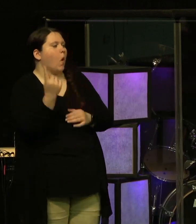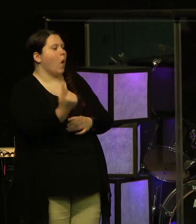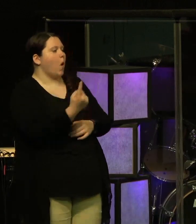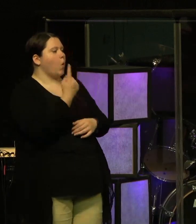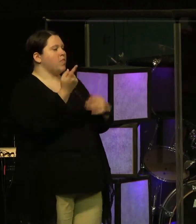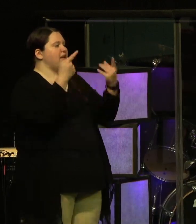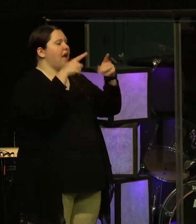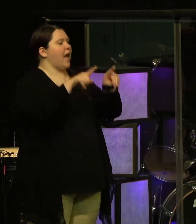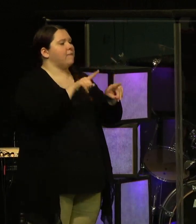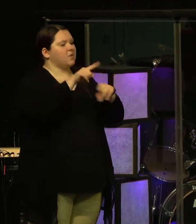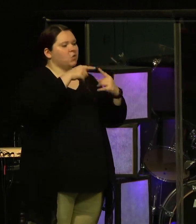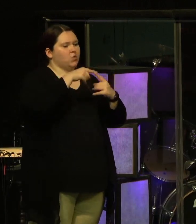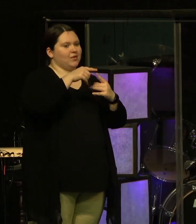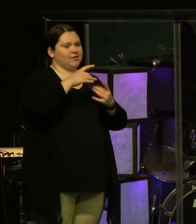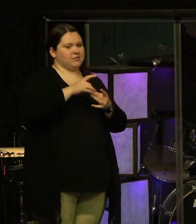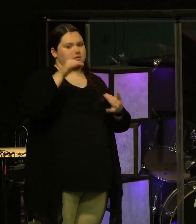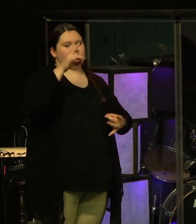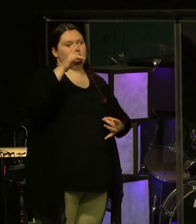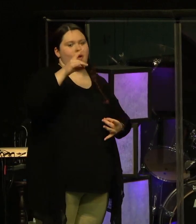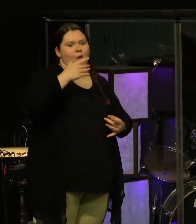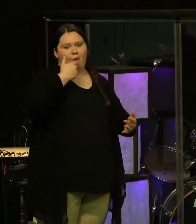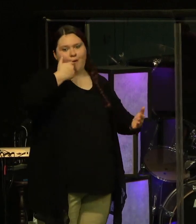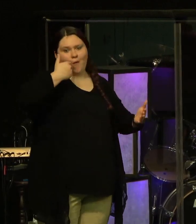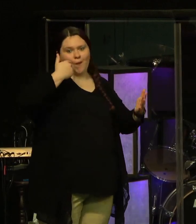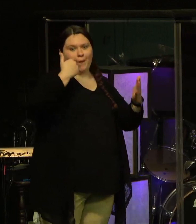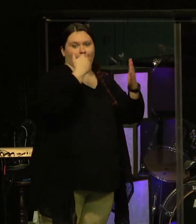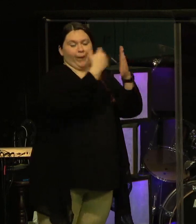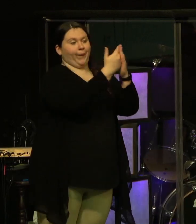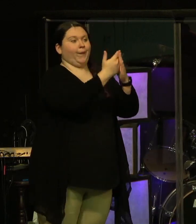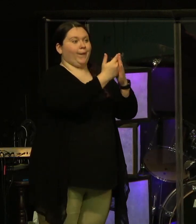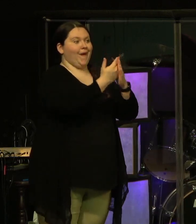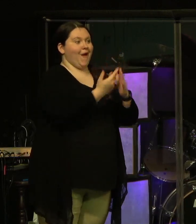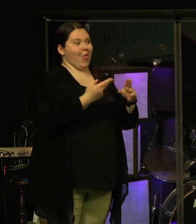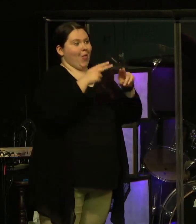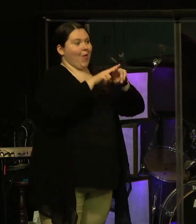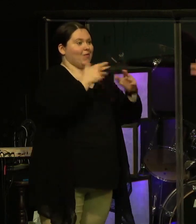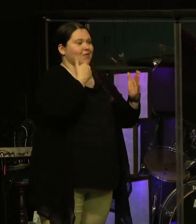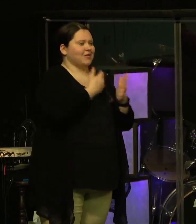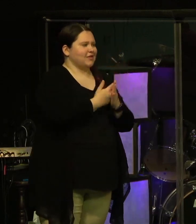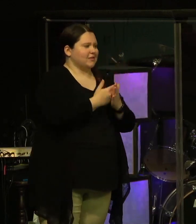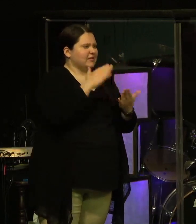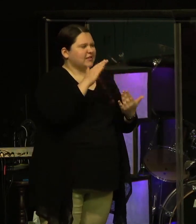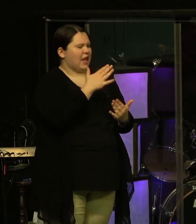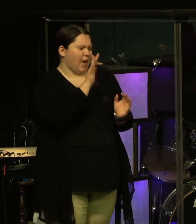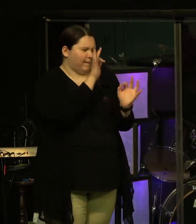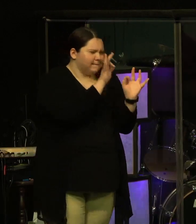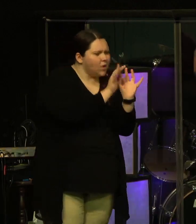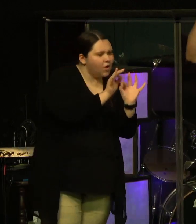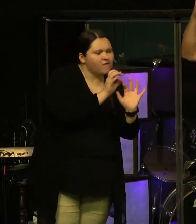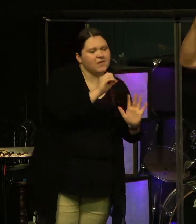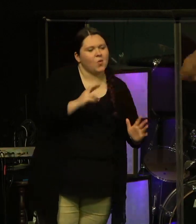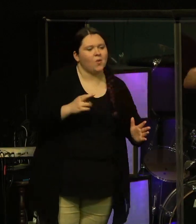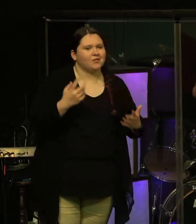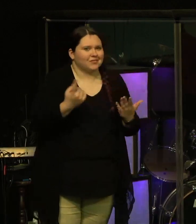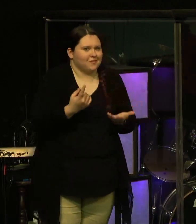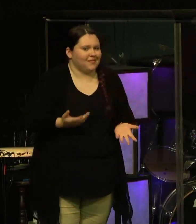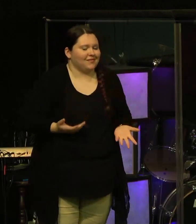it's a spiritual high. We're at a spiritual high point, and somebody singing the right song and all of that. You know, I